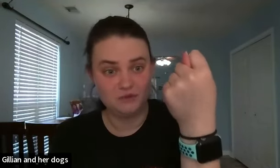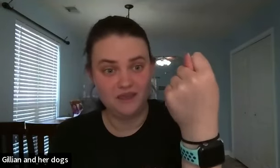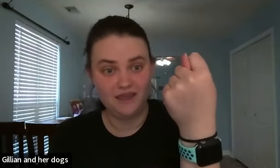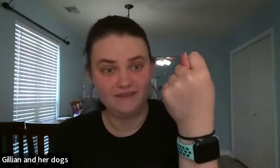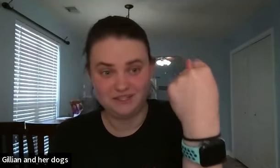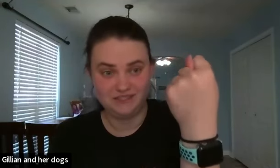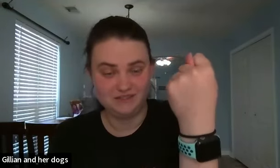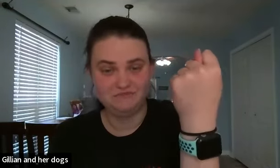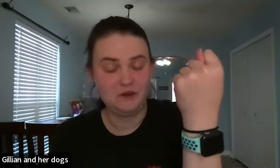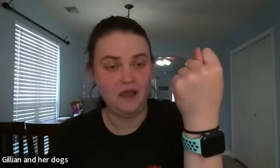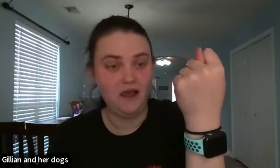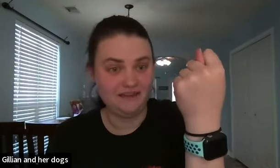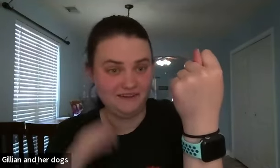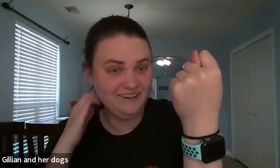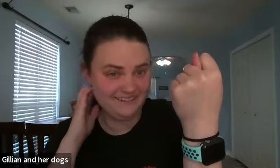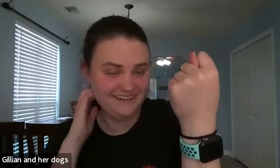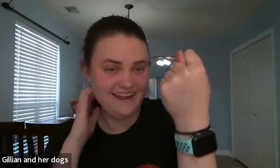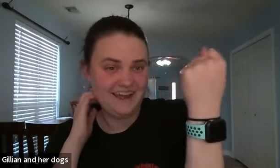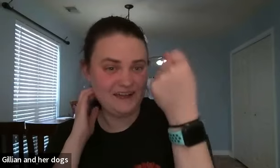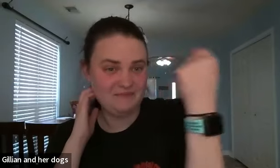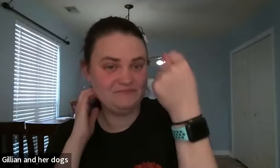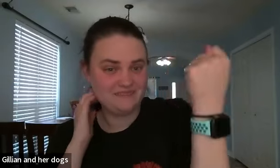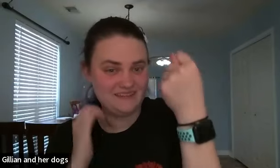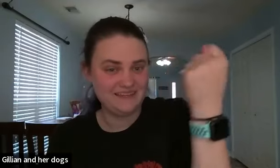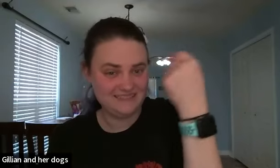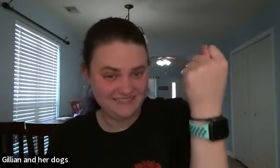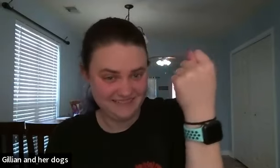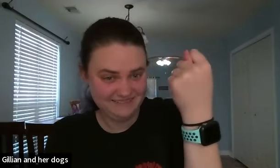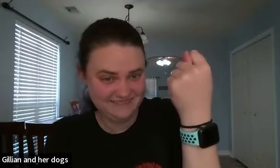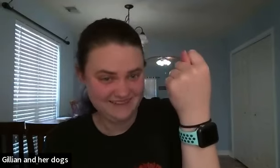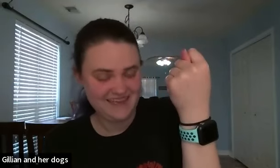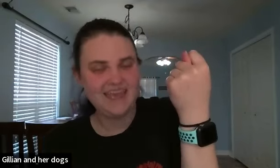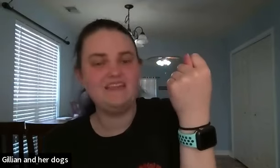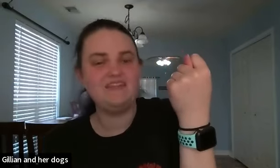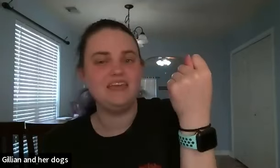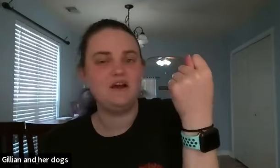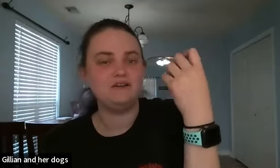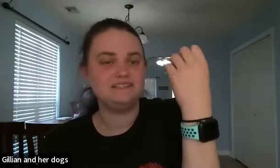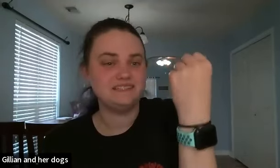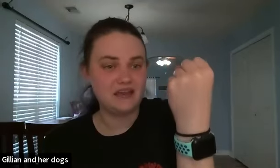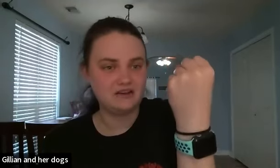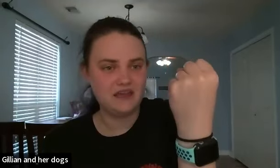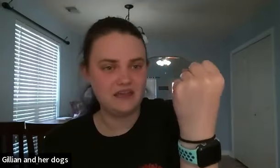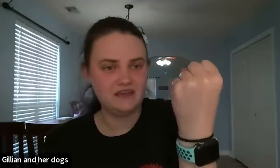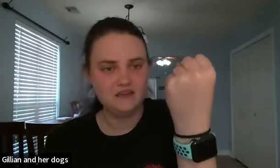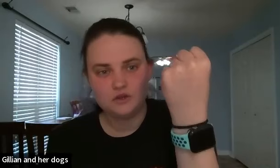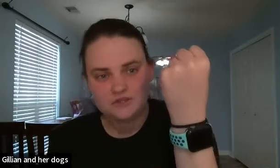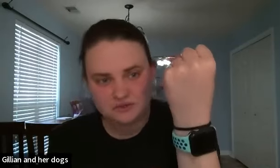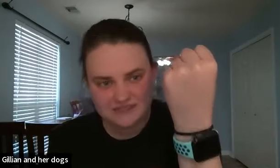okay. It's very hot here, that T. And then our Saturday, you almost don't see